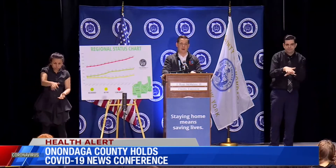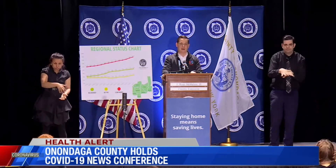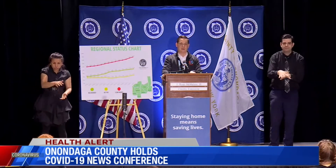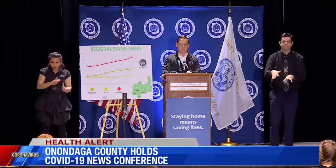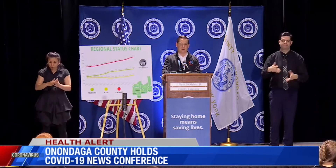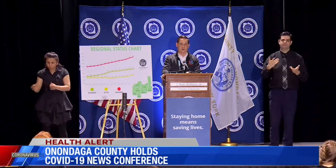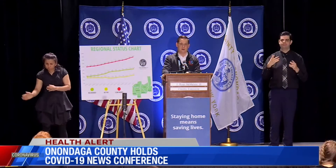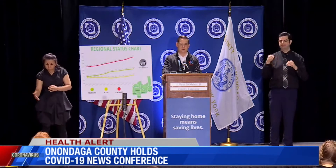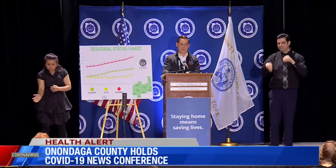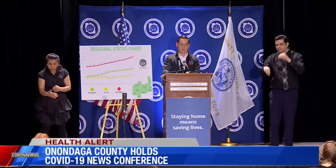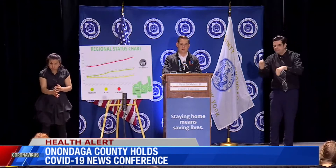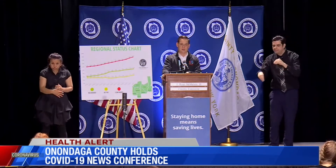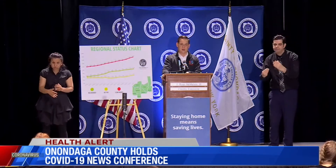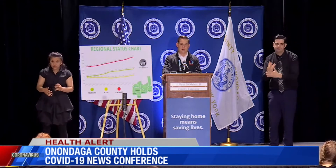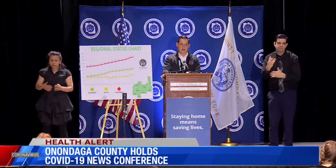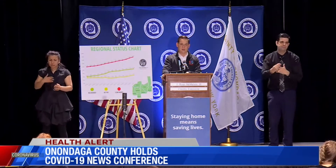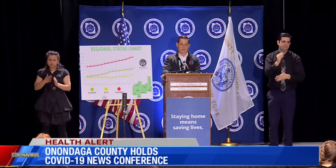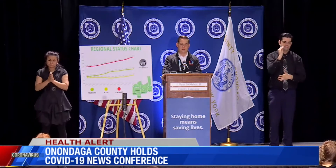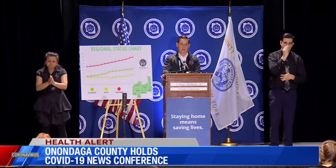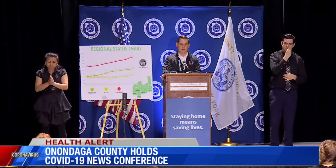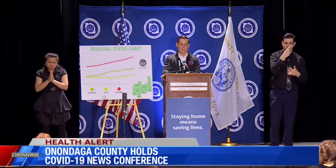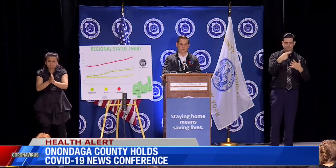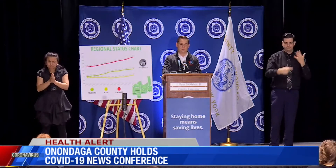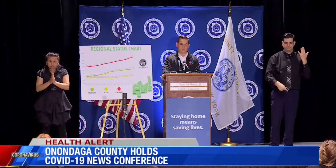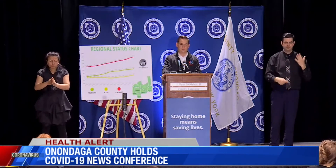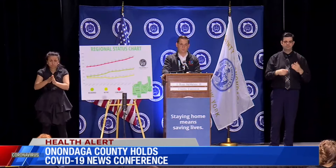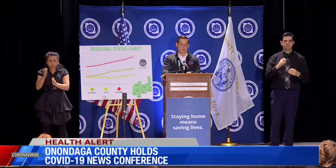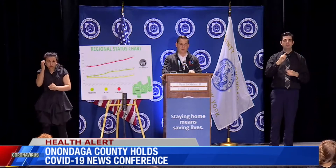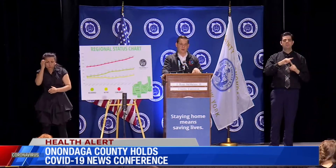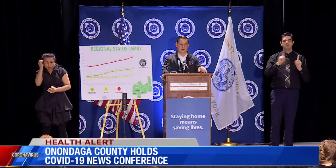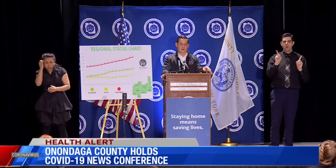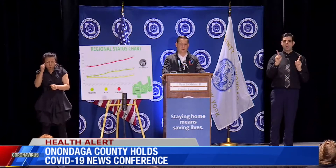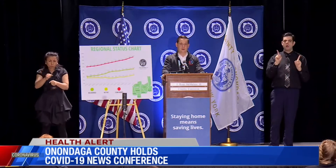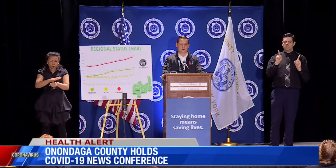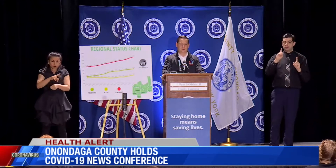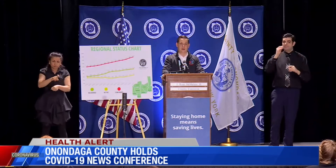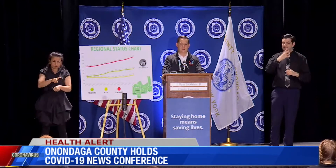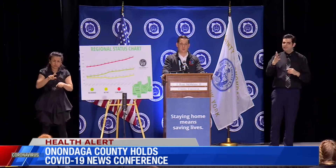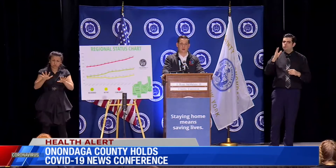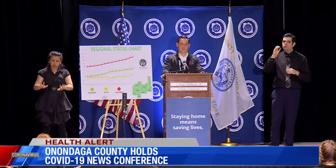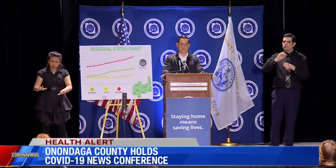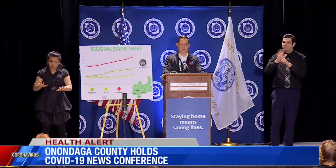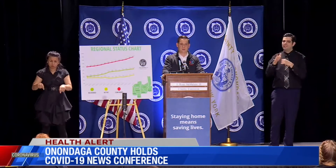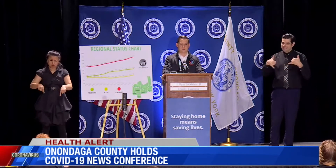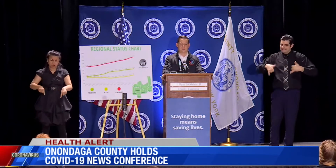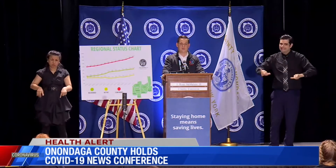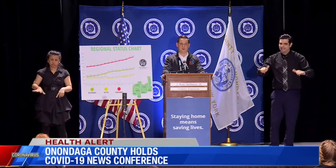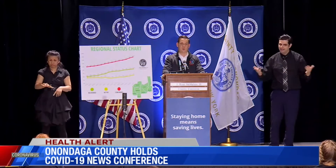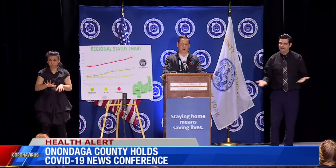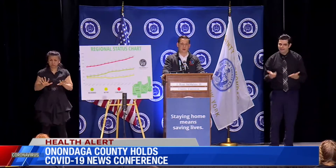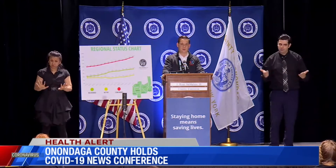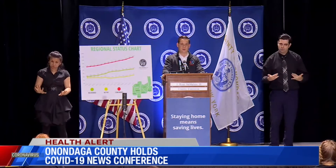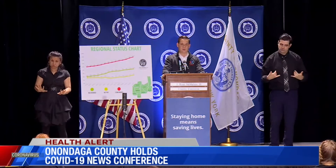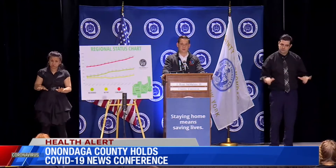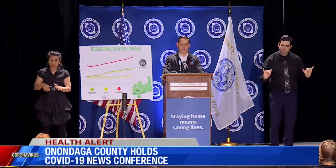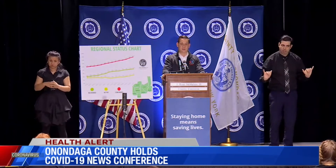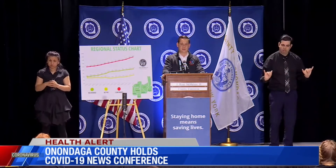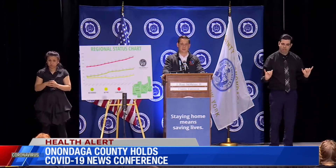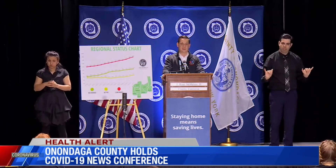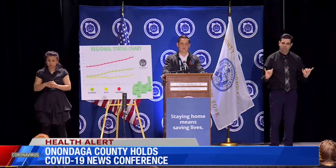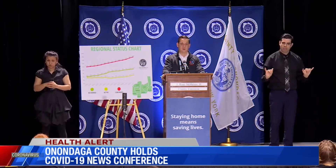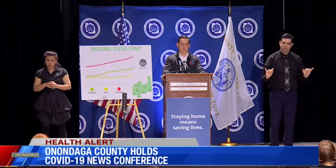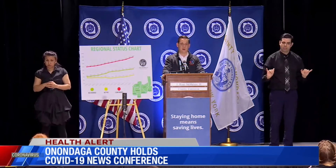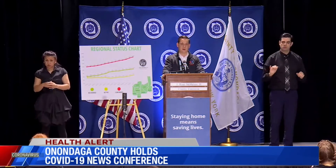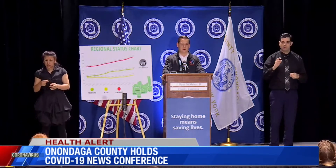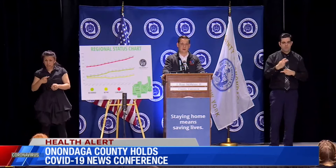the fact that the virus is here. It can't swim in 6 to 7 feet of water, so it's good to stay